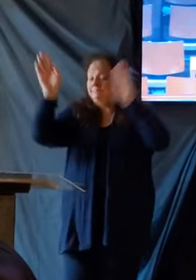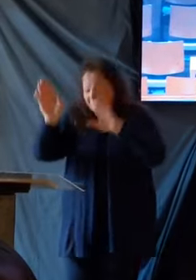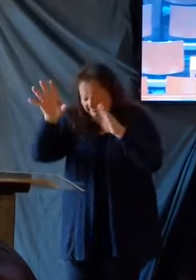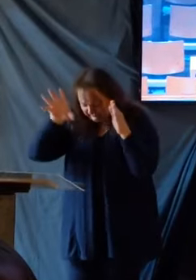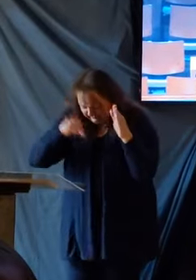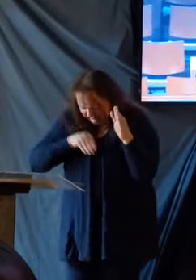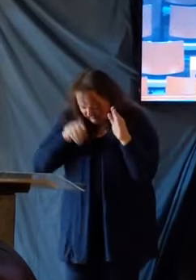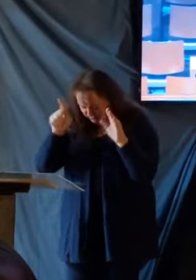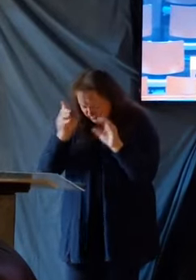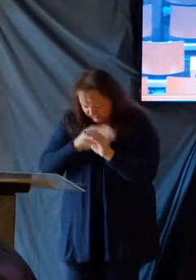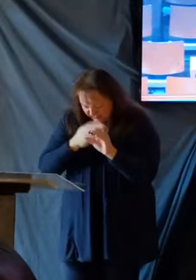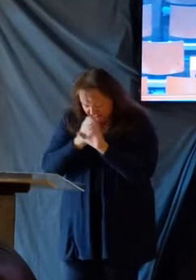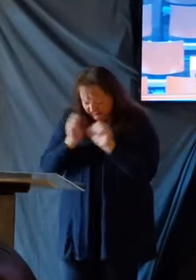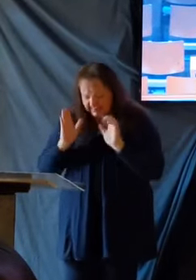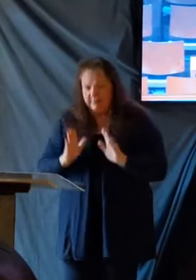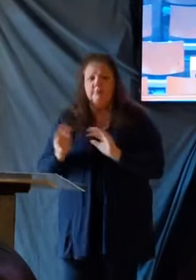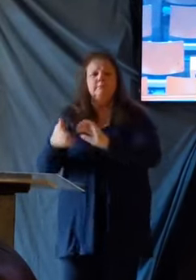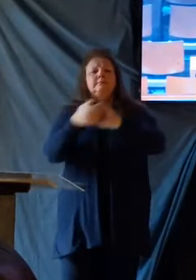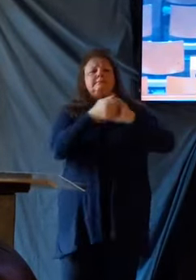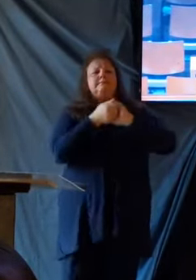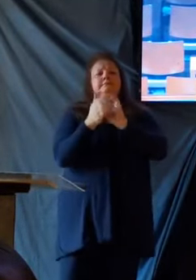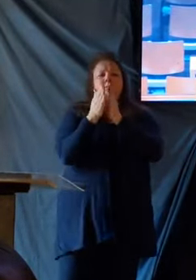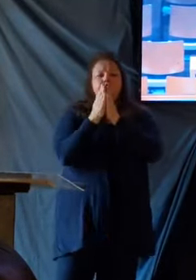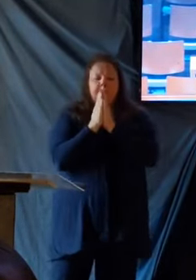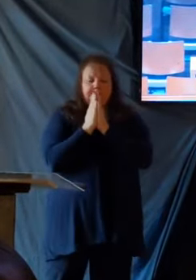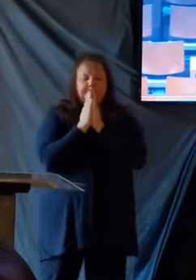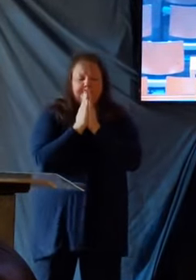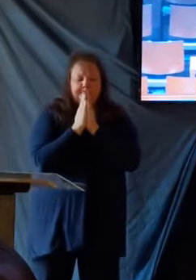acknowledging salvation. Let's join together in prayer.